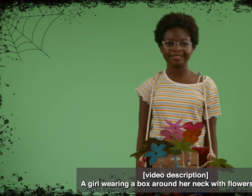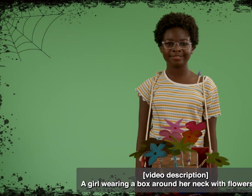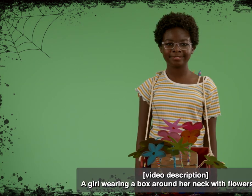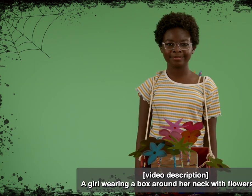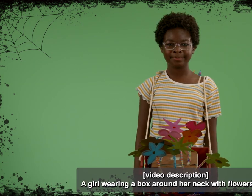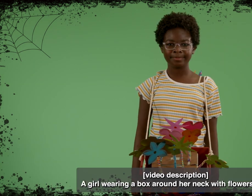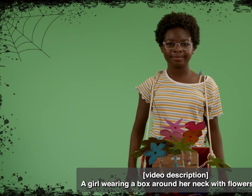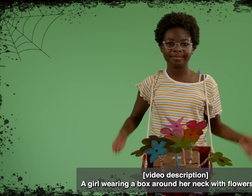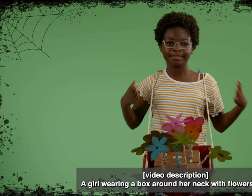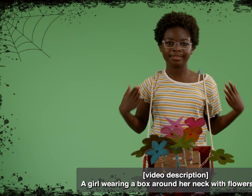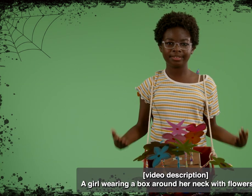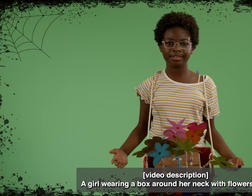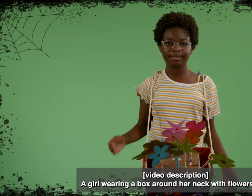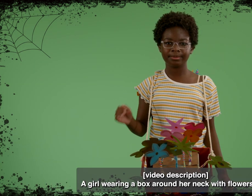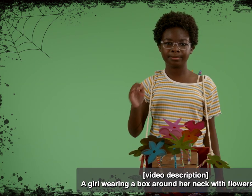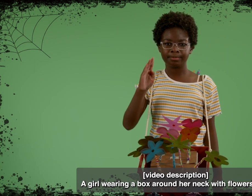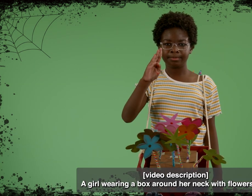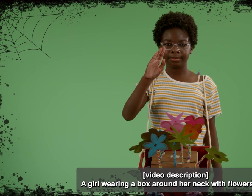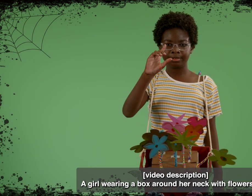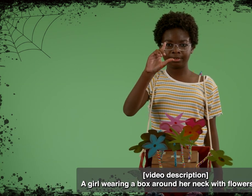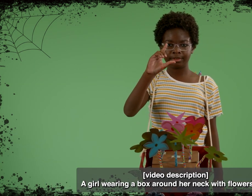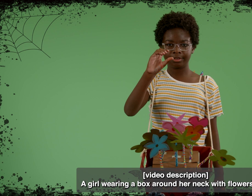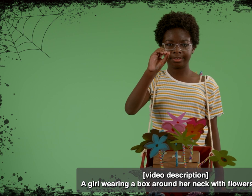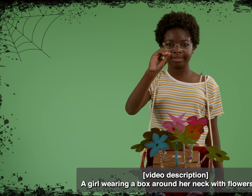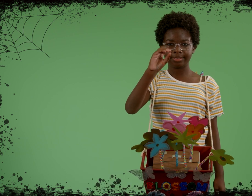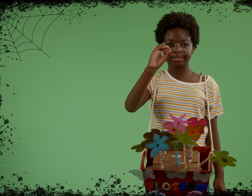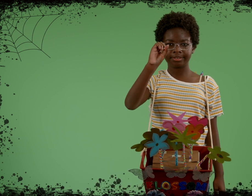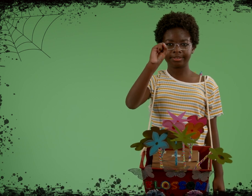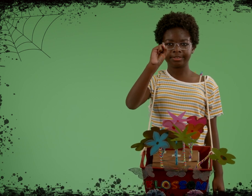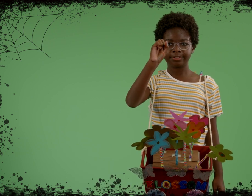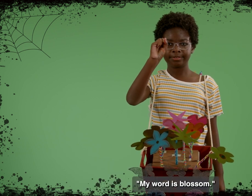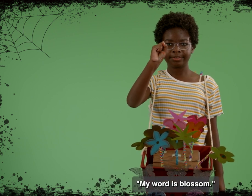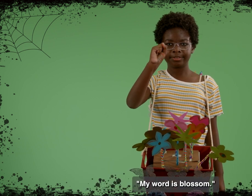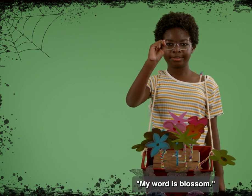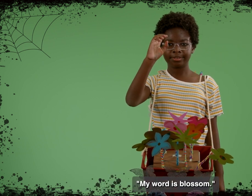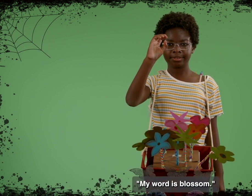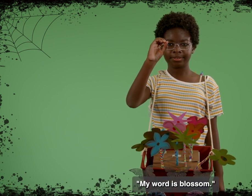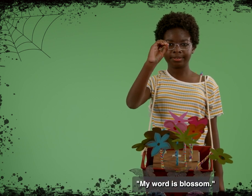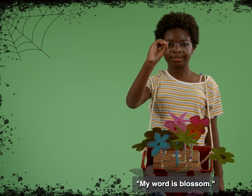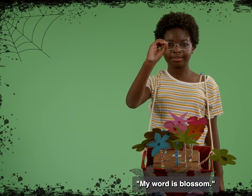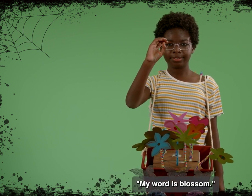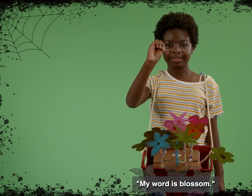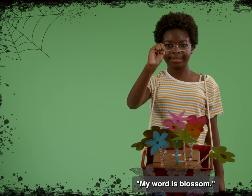A girl wearing a box around her neck with flowers in it. My word is blossom.